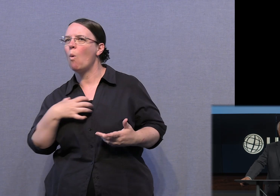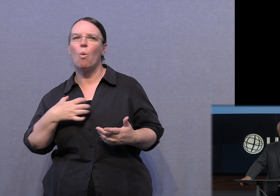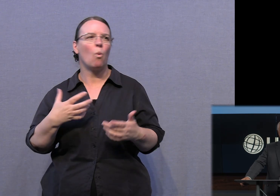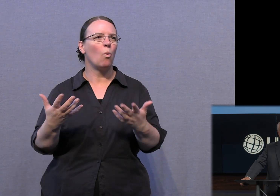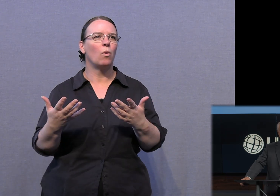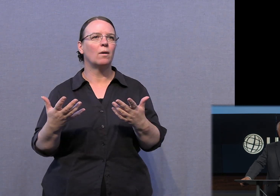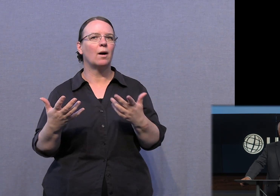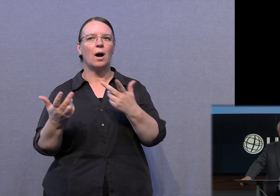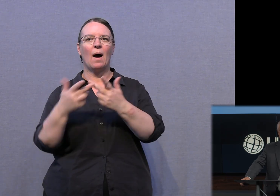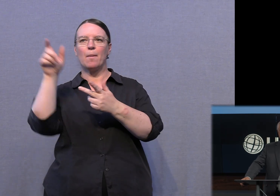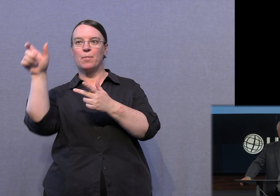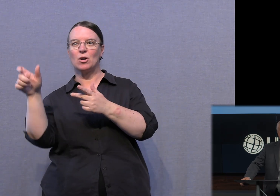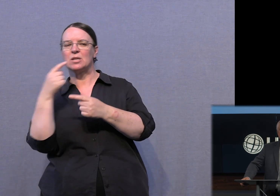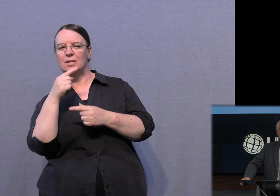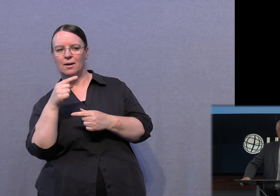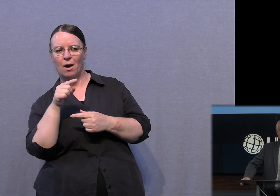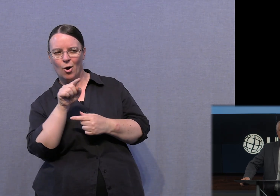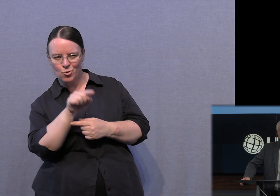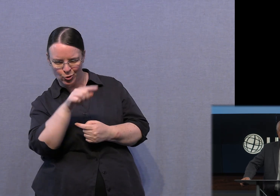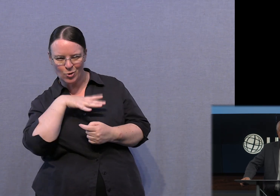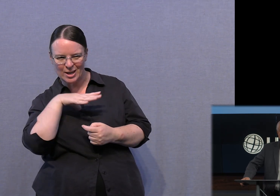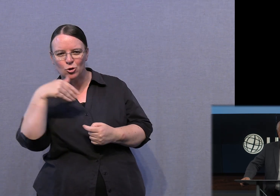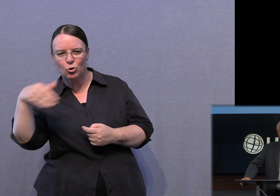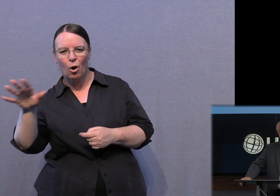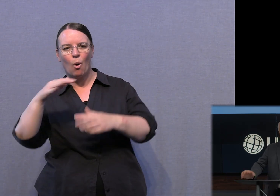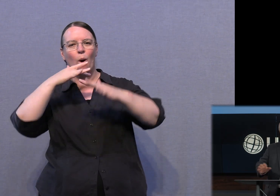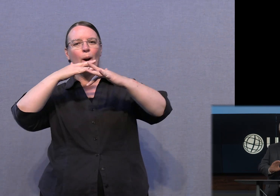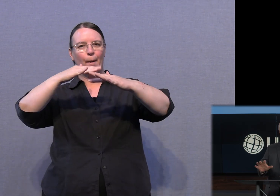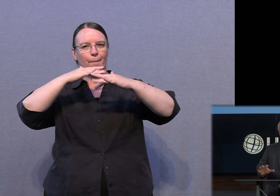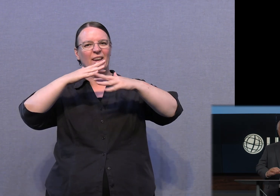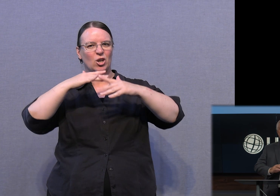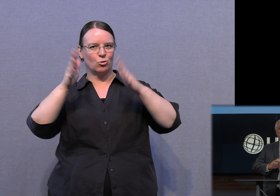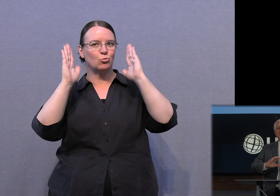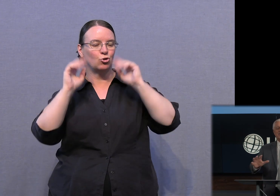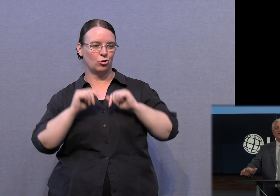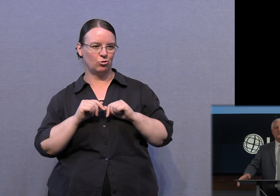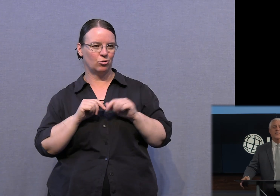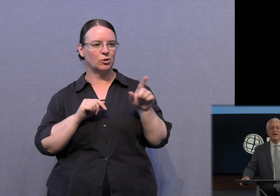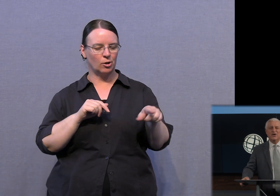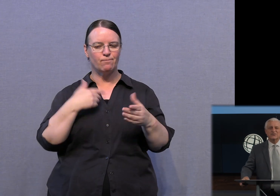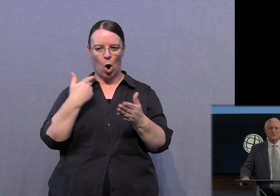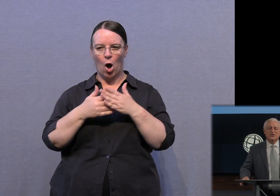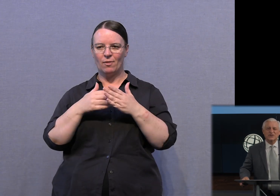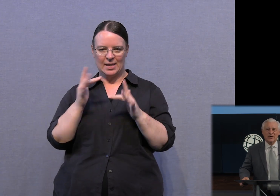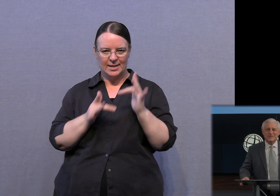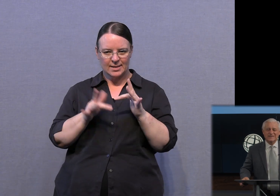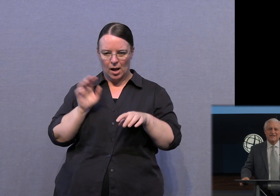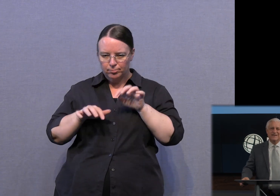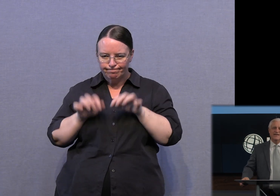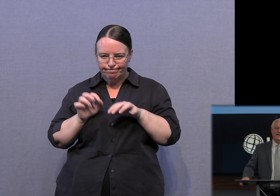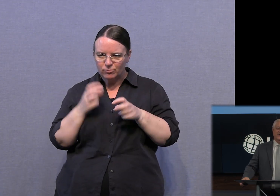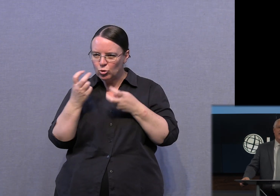said, it sounds like you need a Pentecostal church. So he went online. He searched for a Pentecostal church in